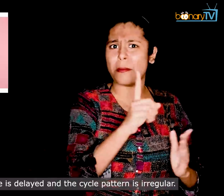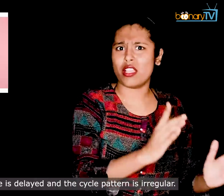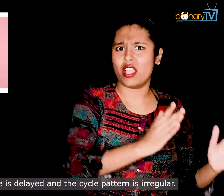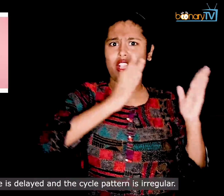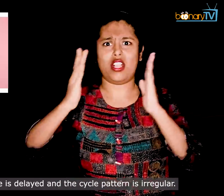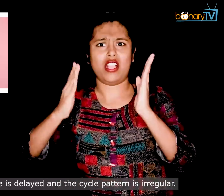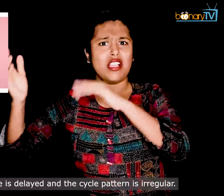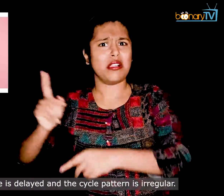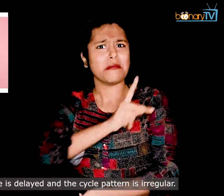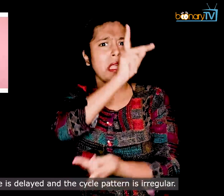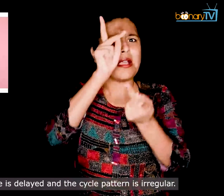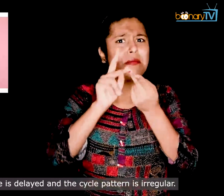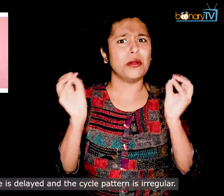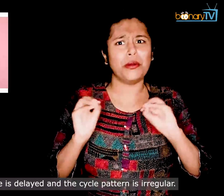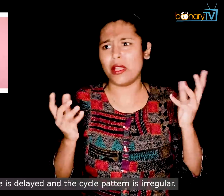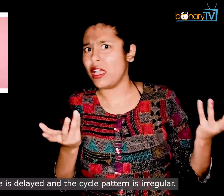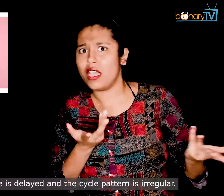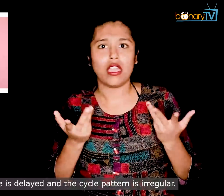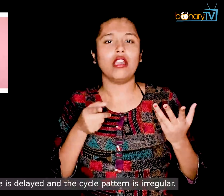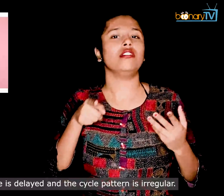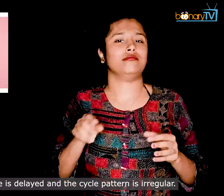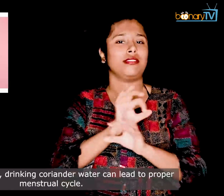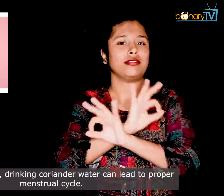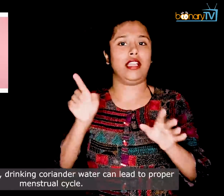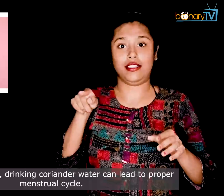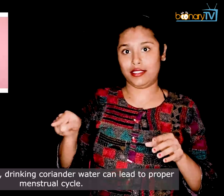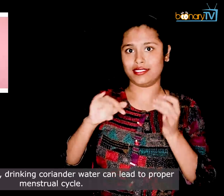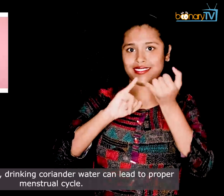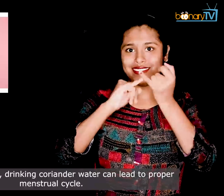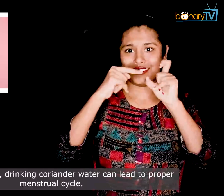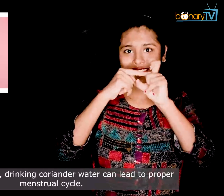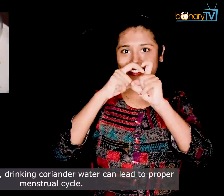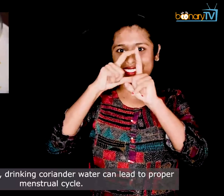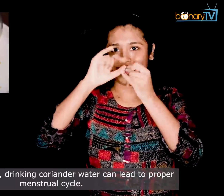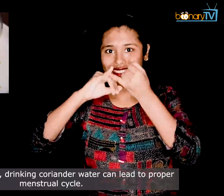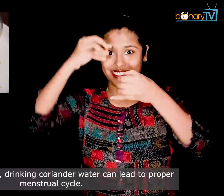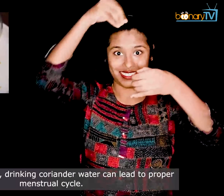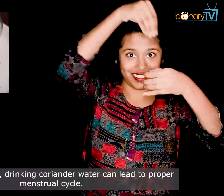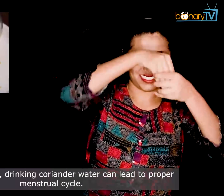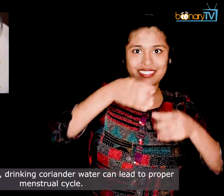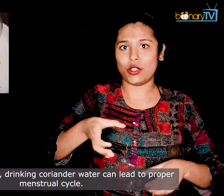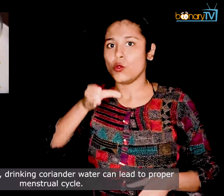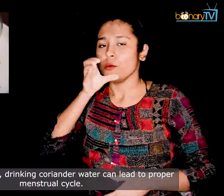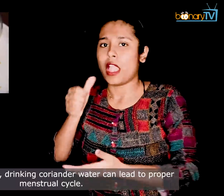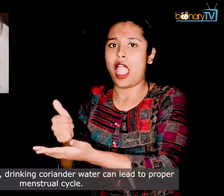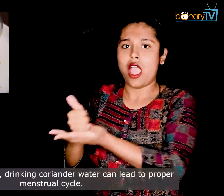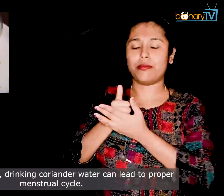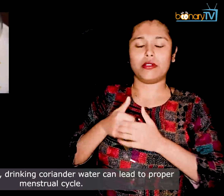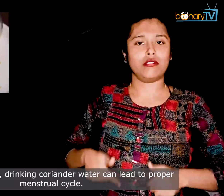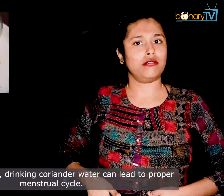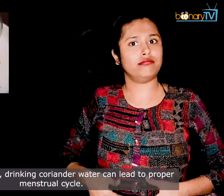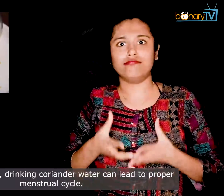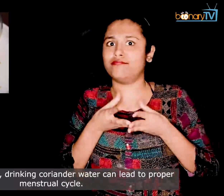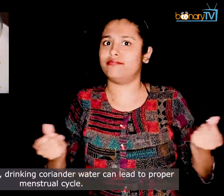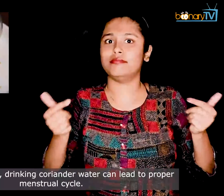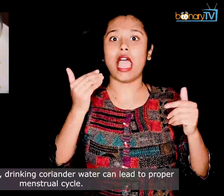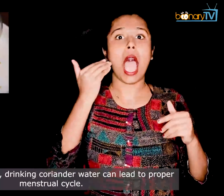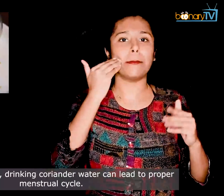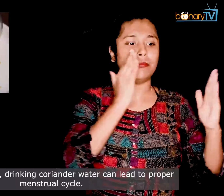pattern is irregular. In such cases too, drinking coriander water